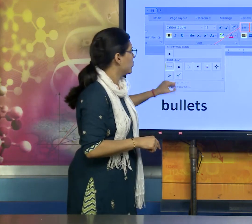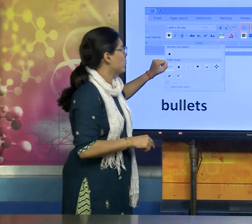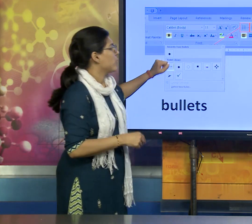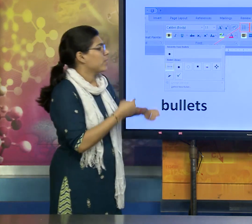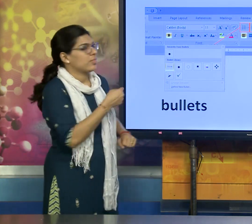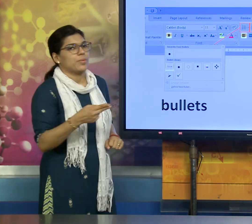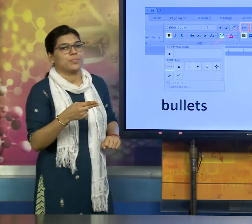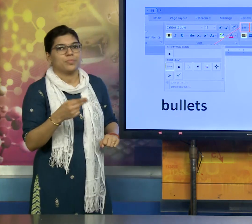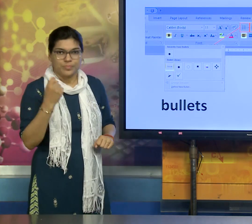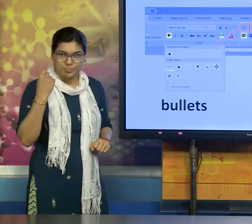style.